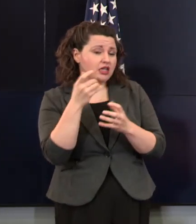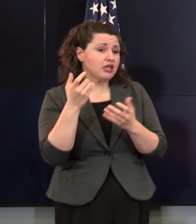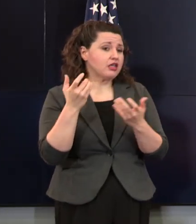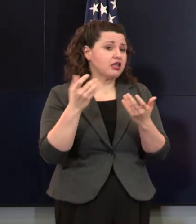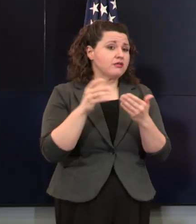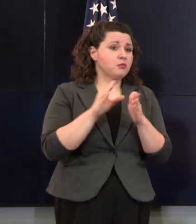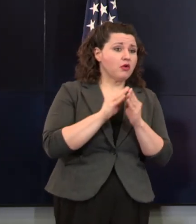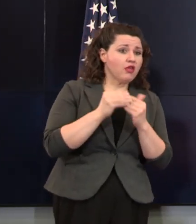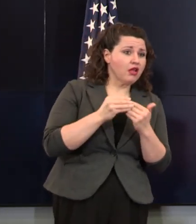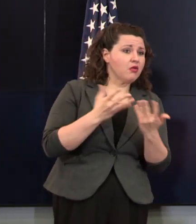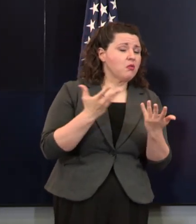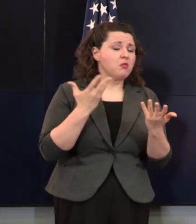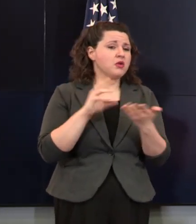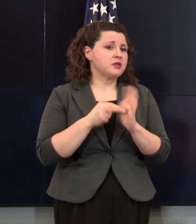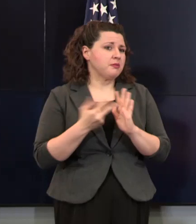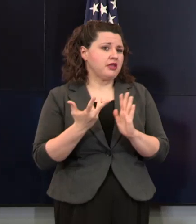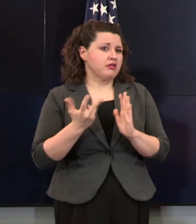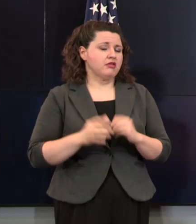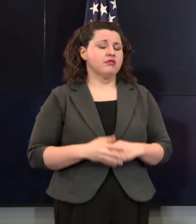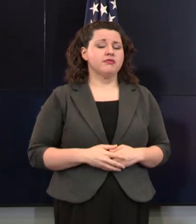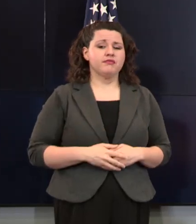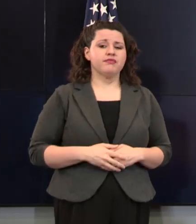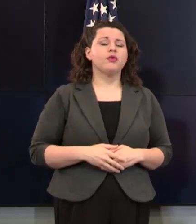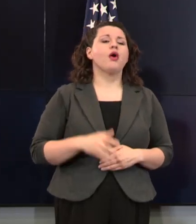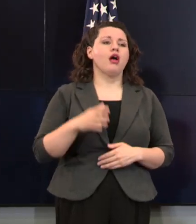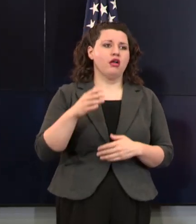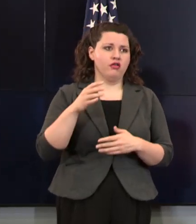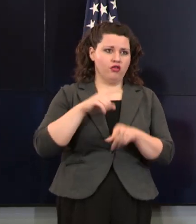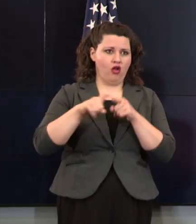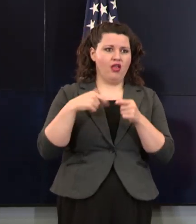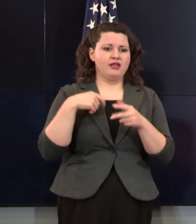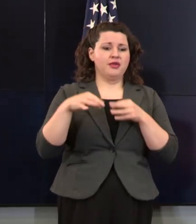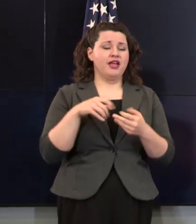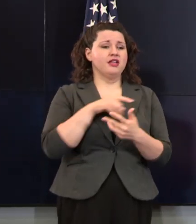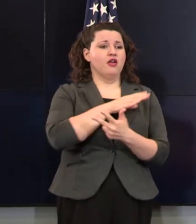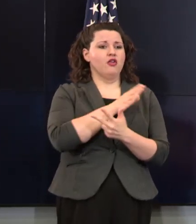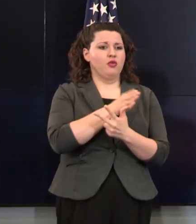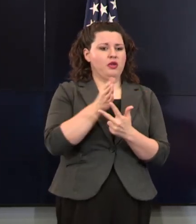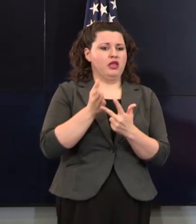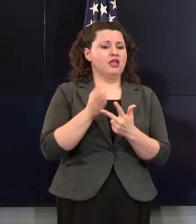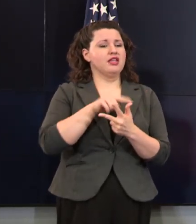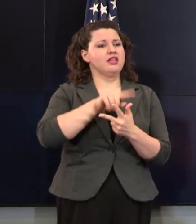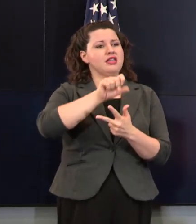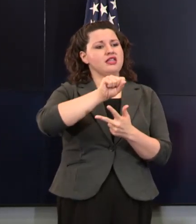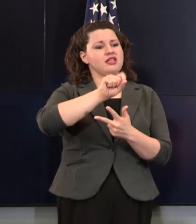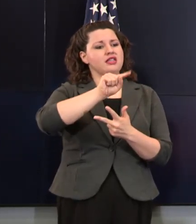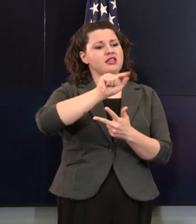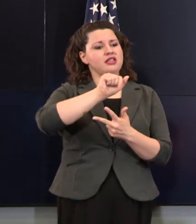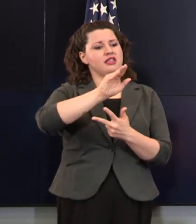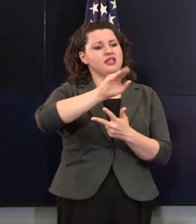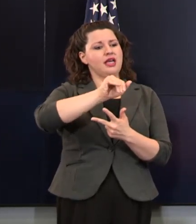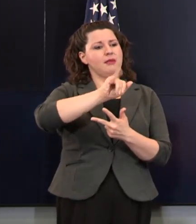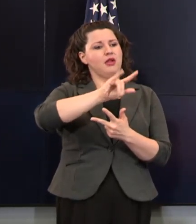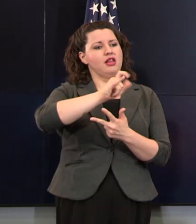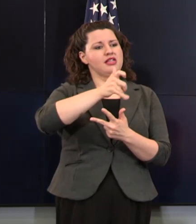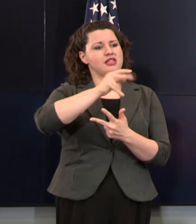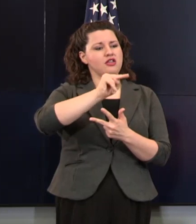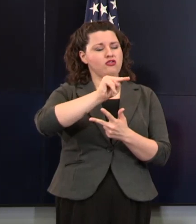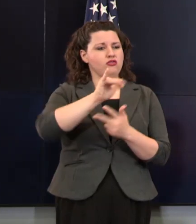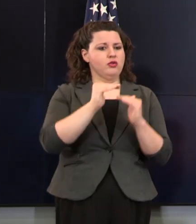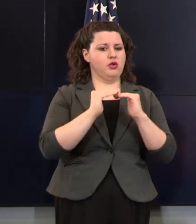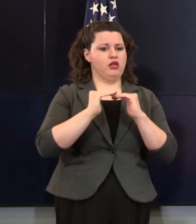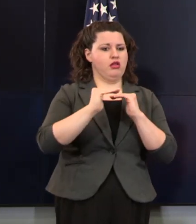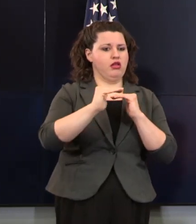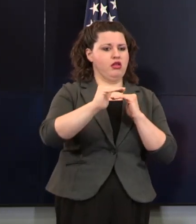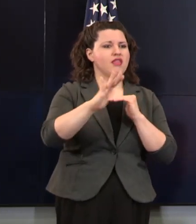So, I talked on the call how we kind of had three phases. Stabilization was really about mitigation, and it was about resources. And